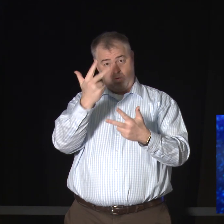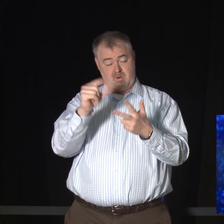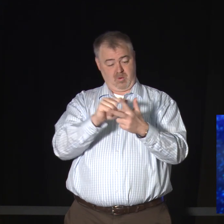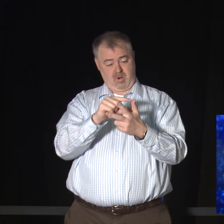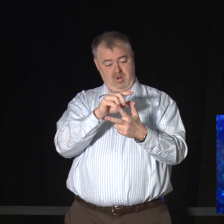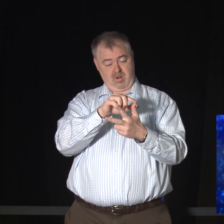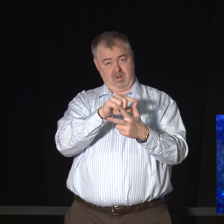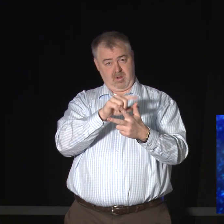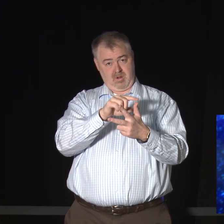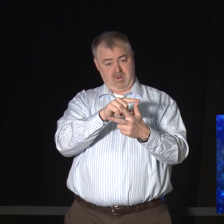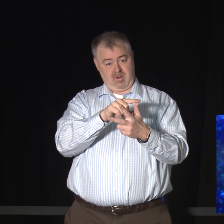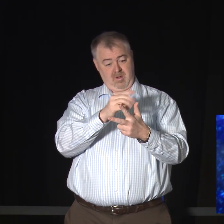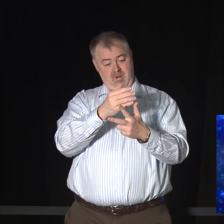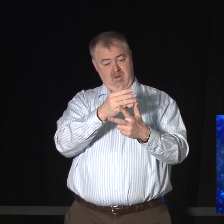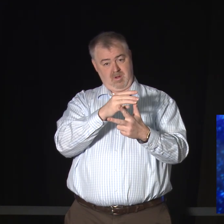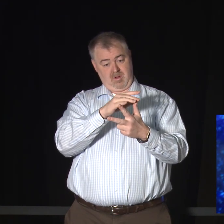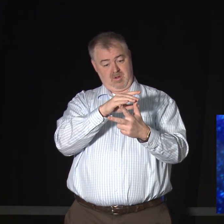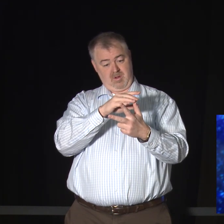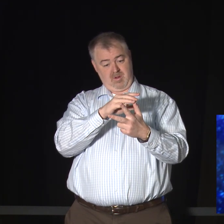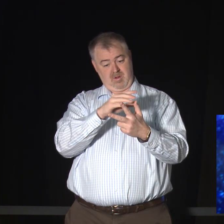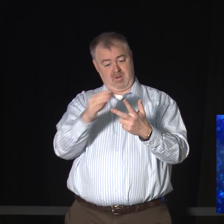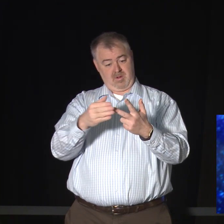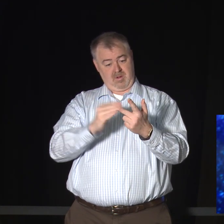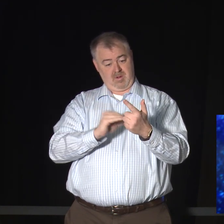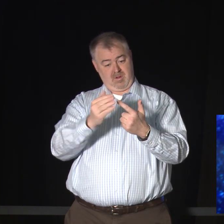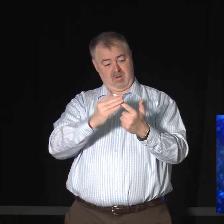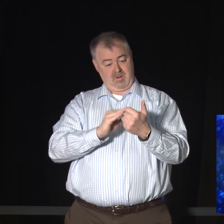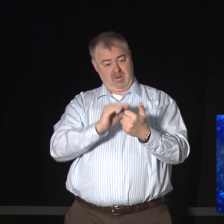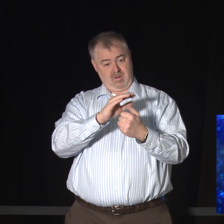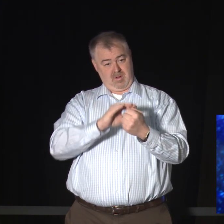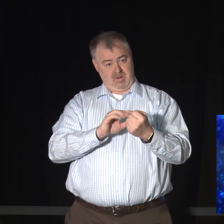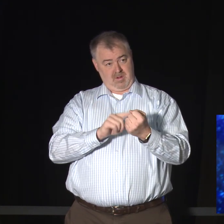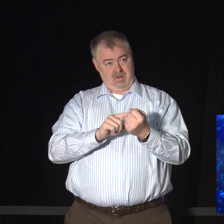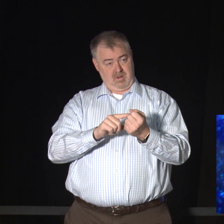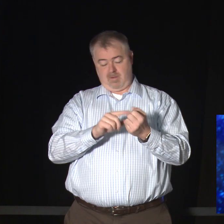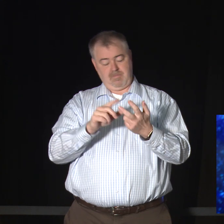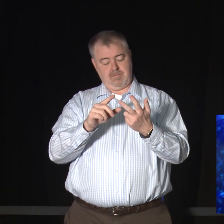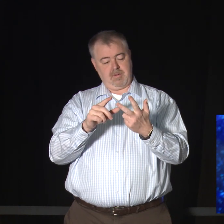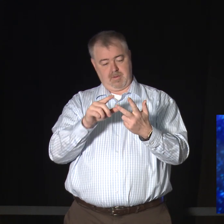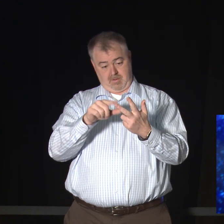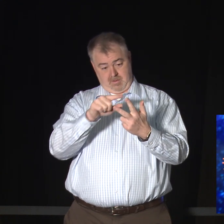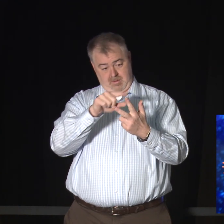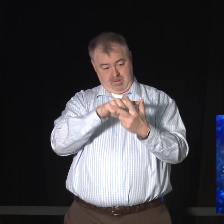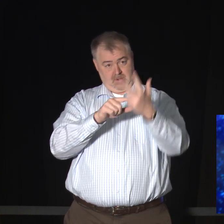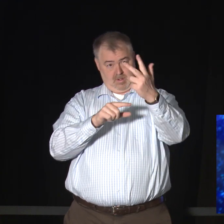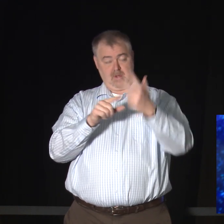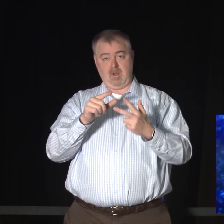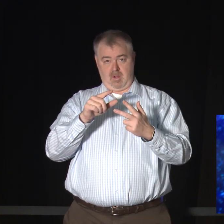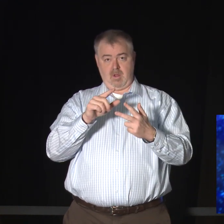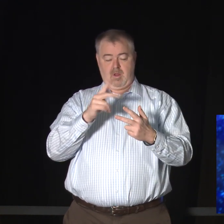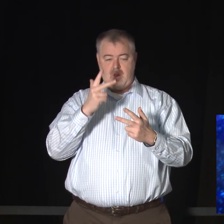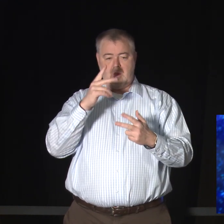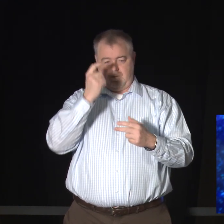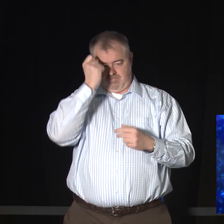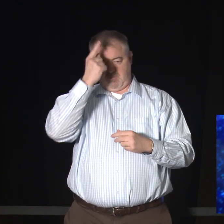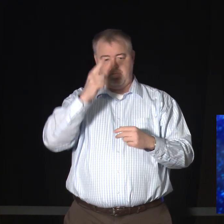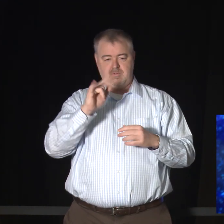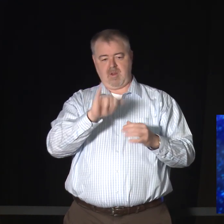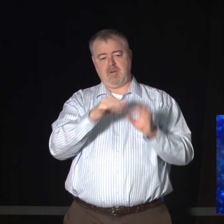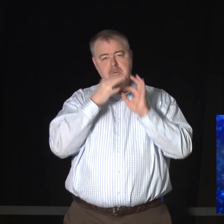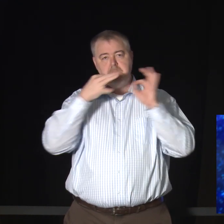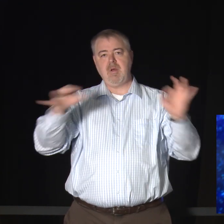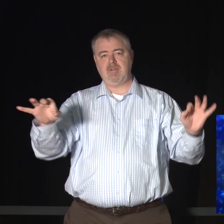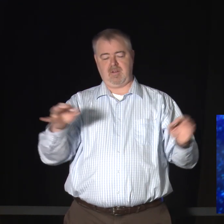three and list them off, you get the message of the entire three verses, and in a larger context of